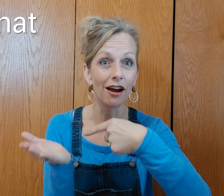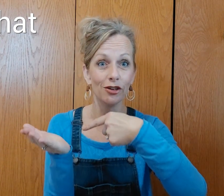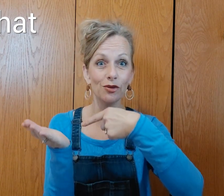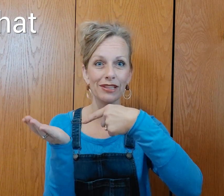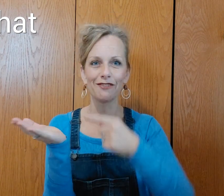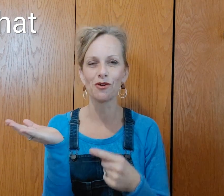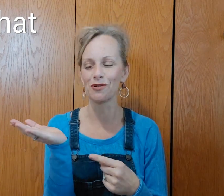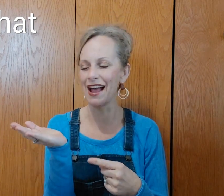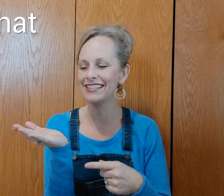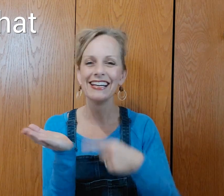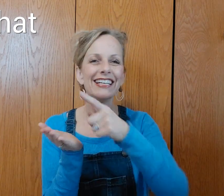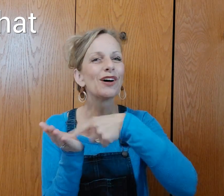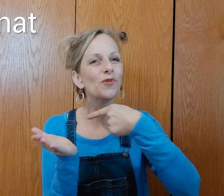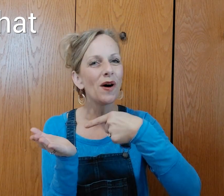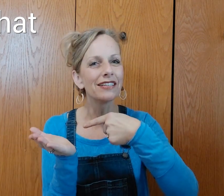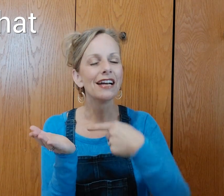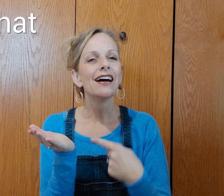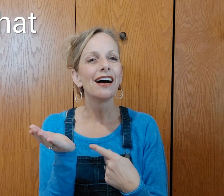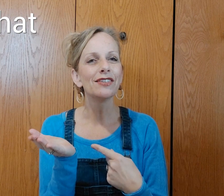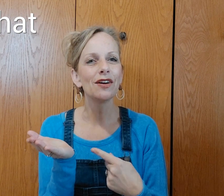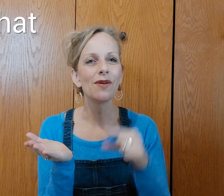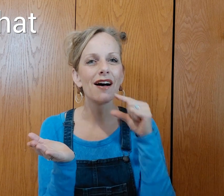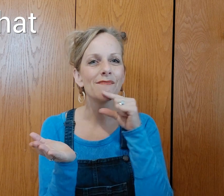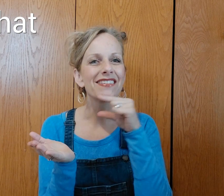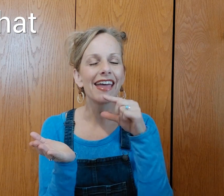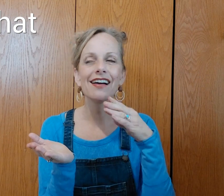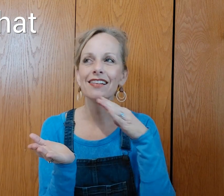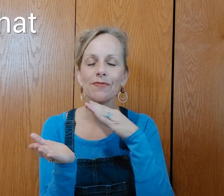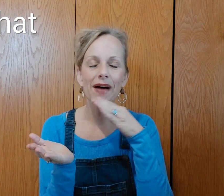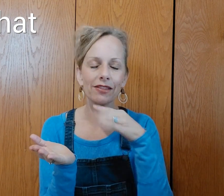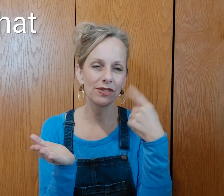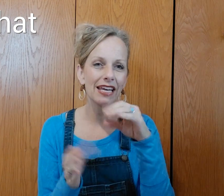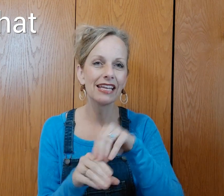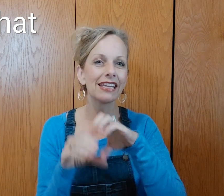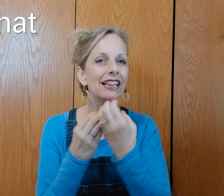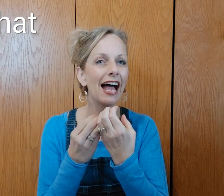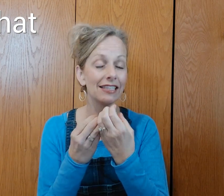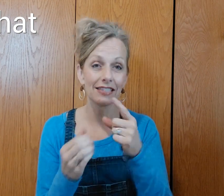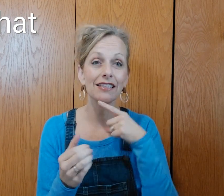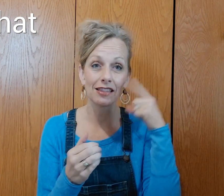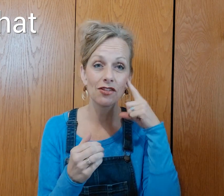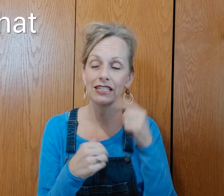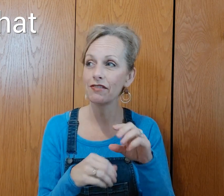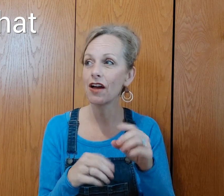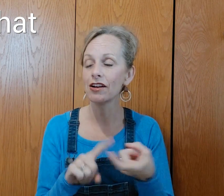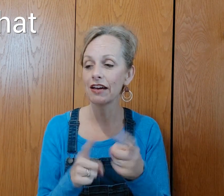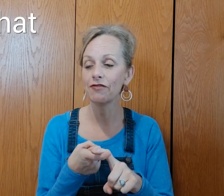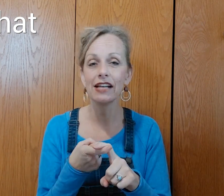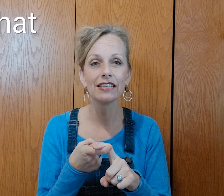are you doing that for, right? So what? Also, Gail and Beth were saying in the class, they're our deaf friends.